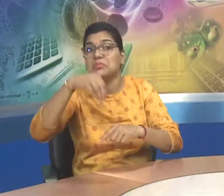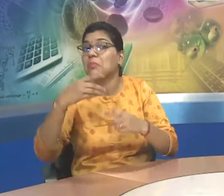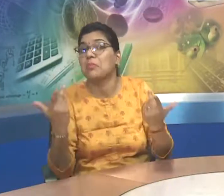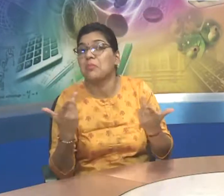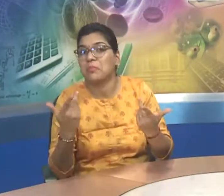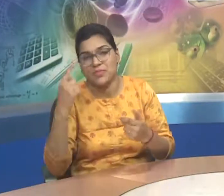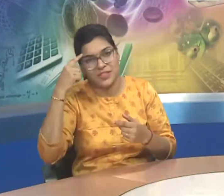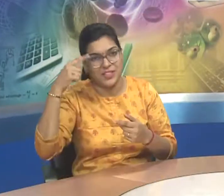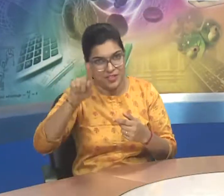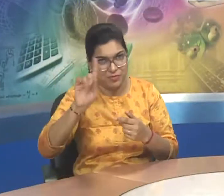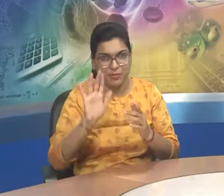Second,